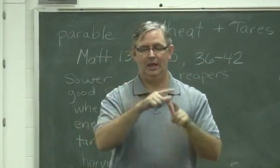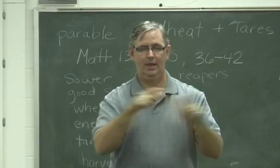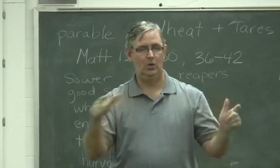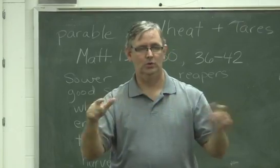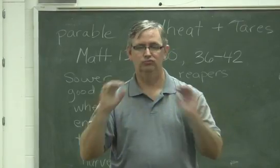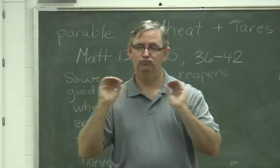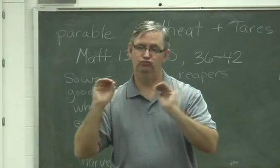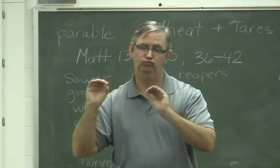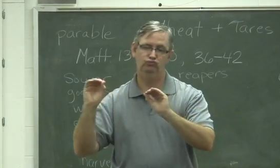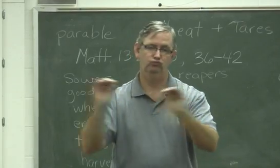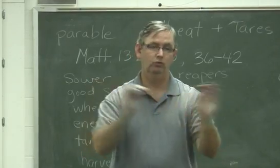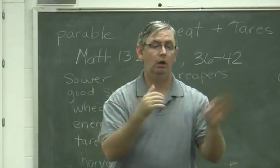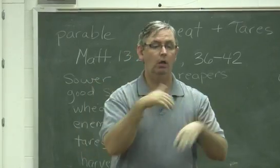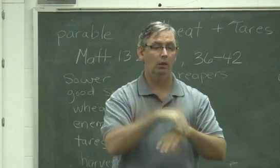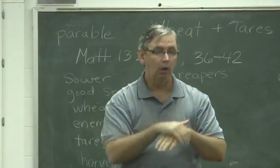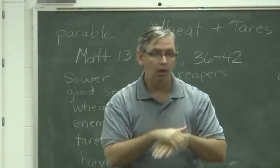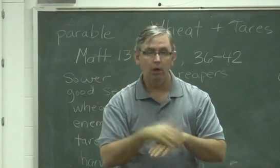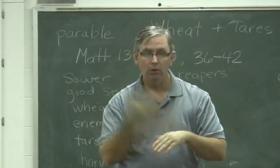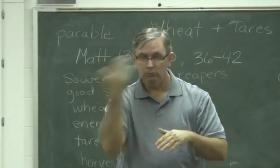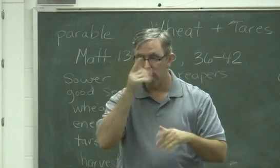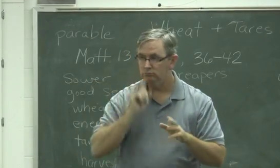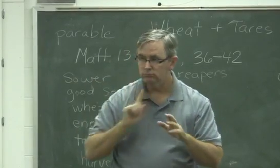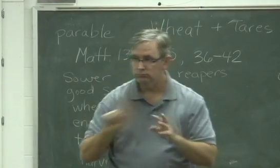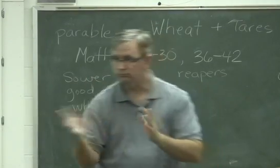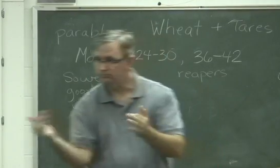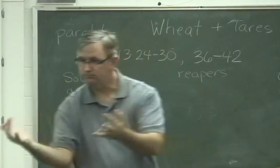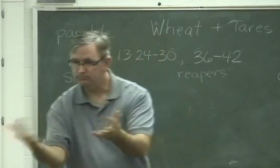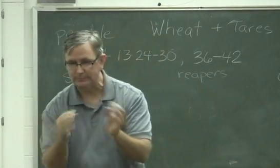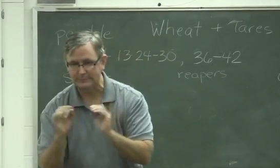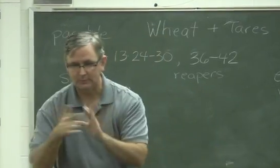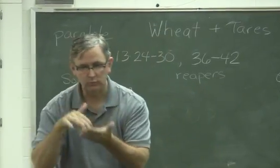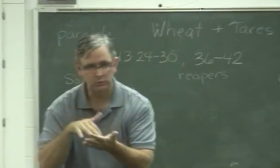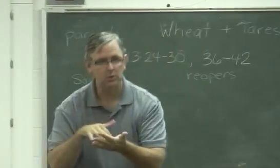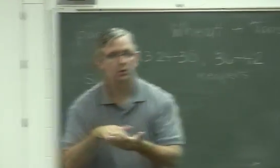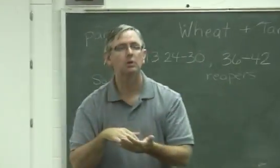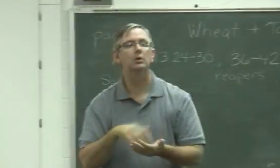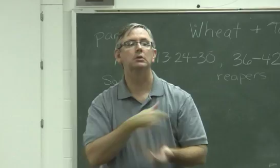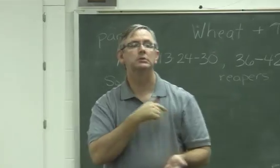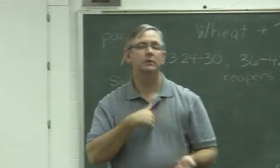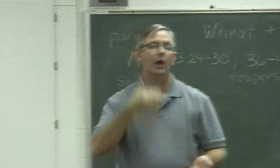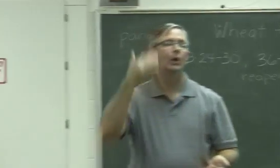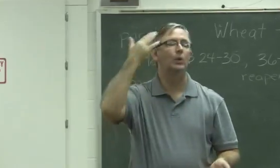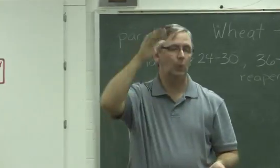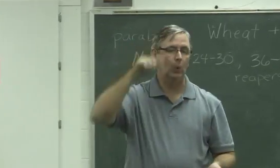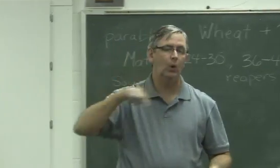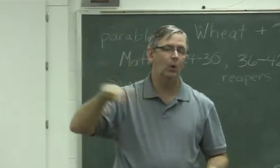say they're establishing churches, but rather they can teach English and have Bible